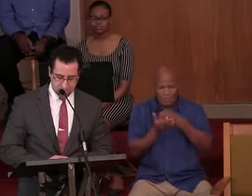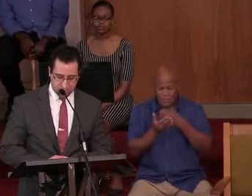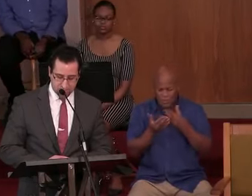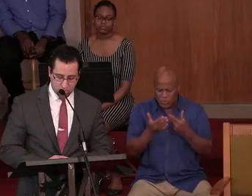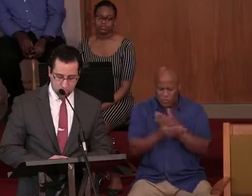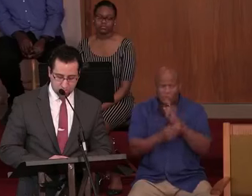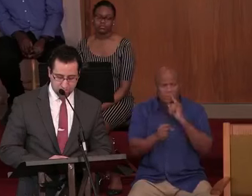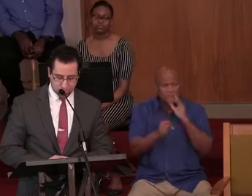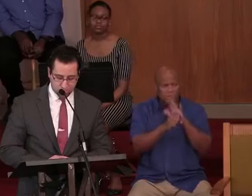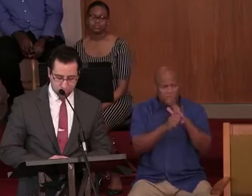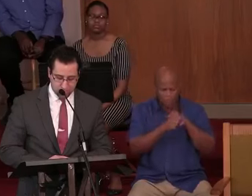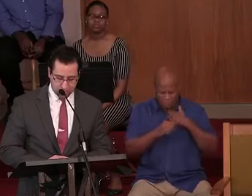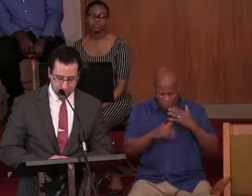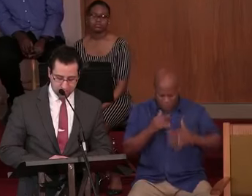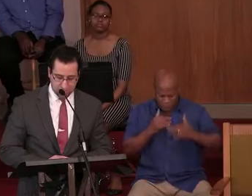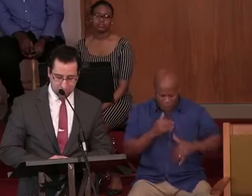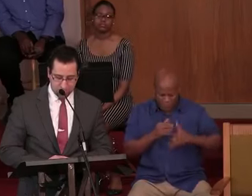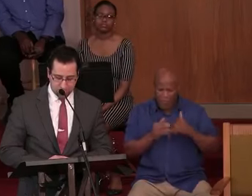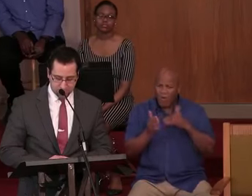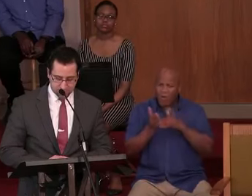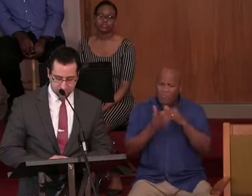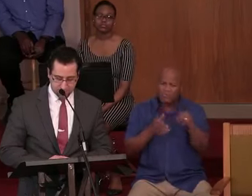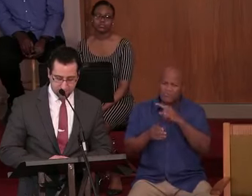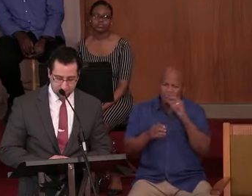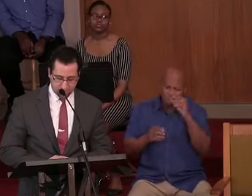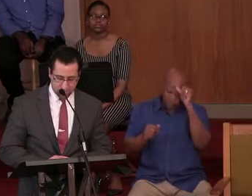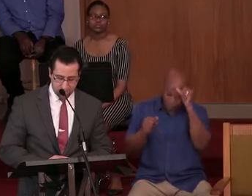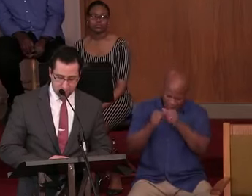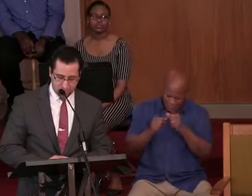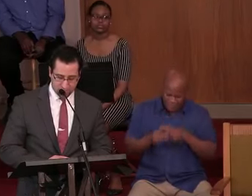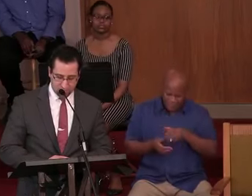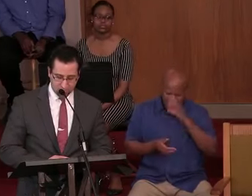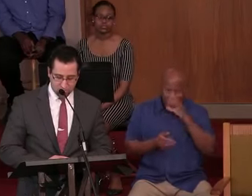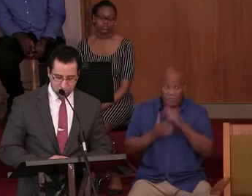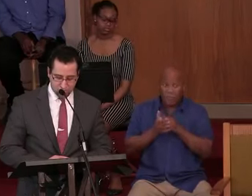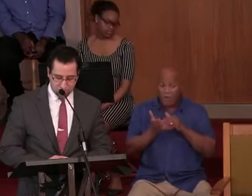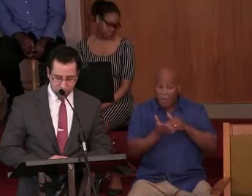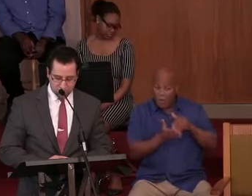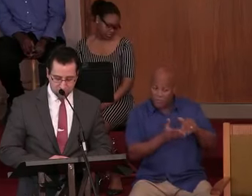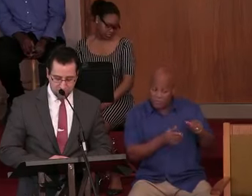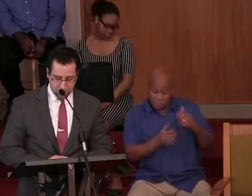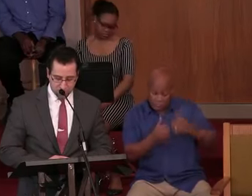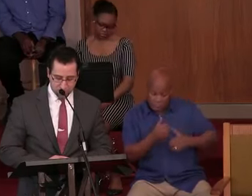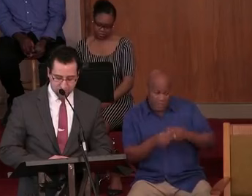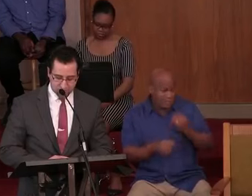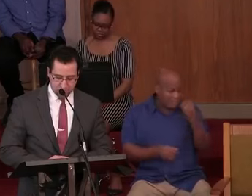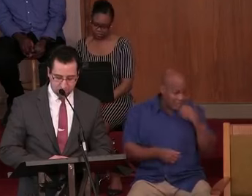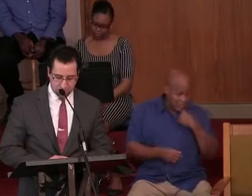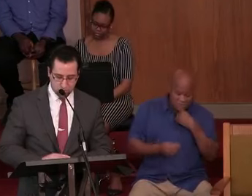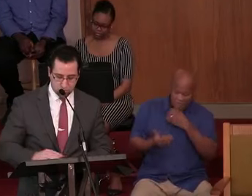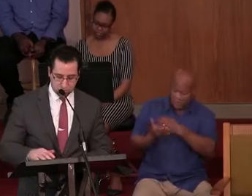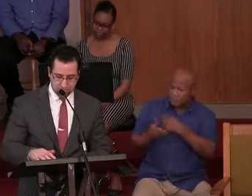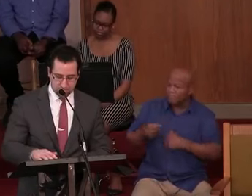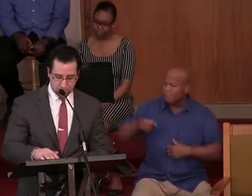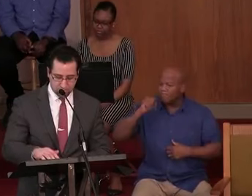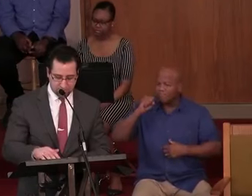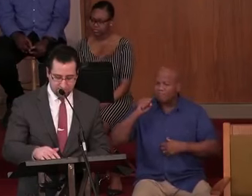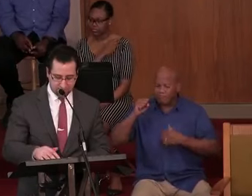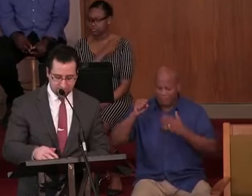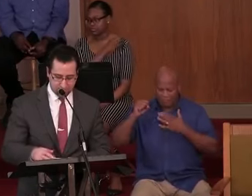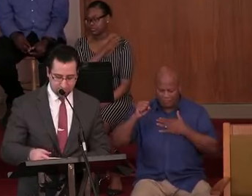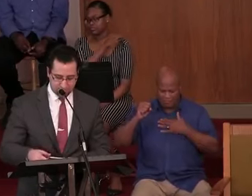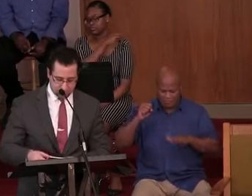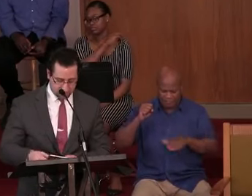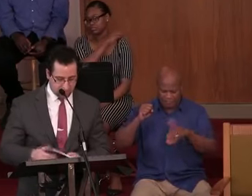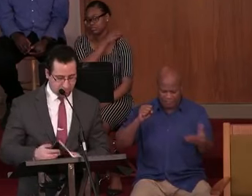This do as often as you drink it in remembrance of me. For as often as you eat this bread and drink this cup, you proclaim the Lord's